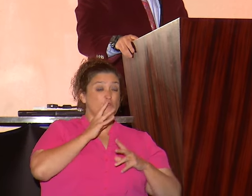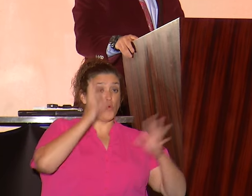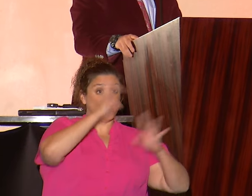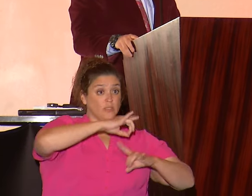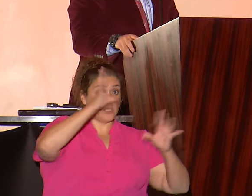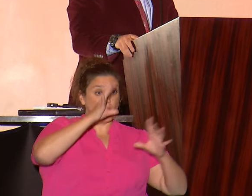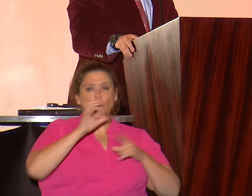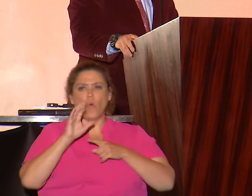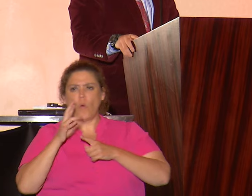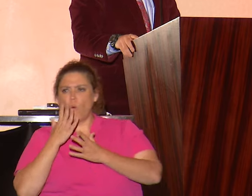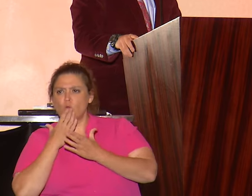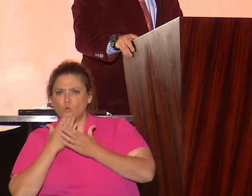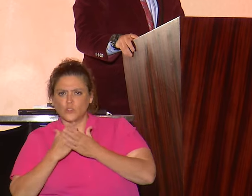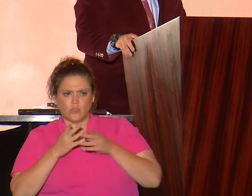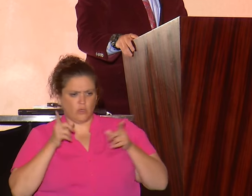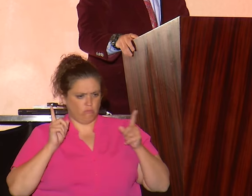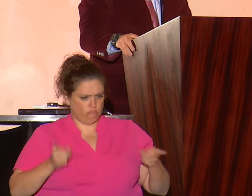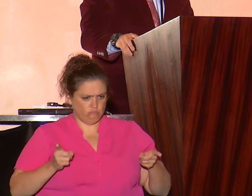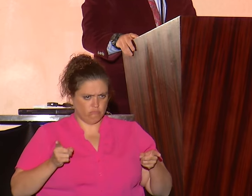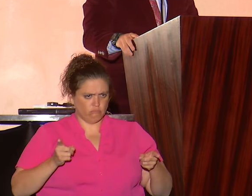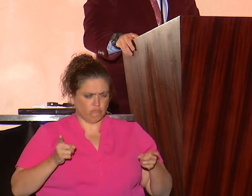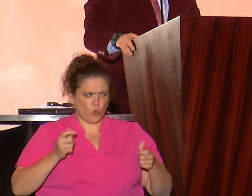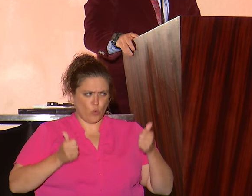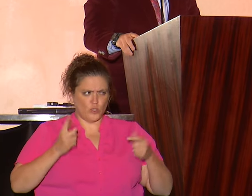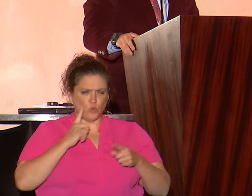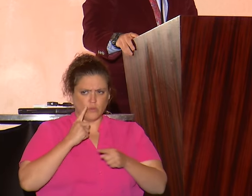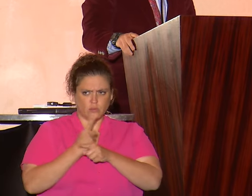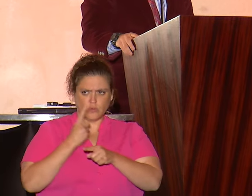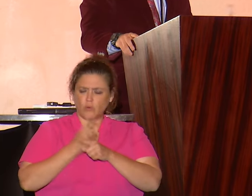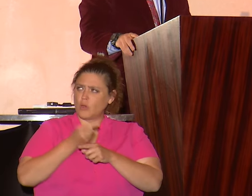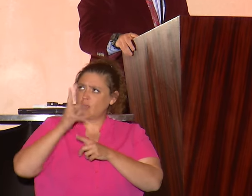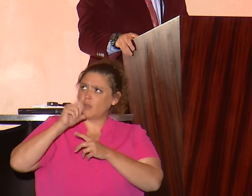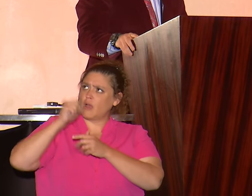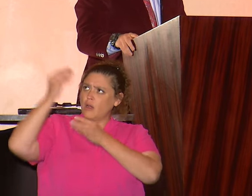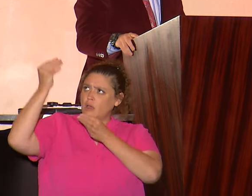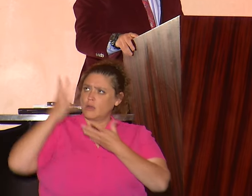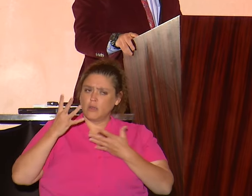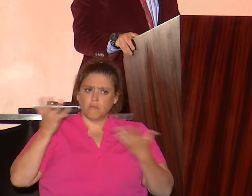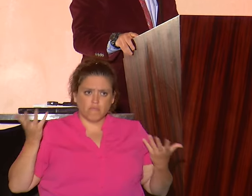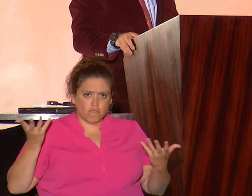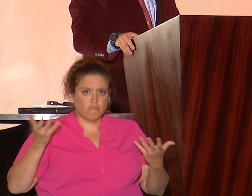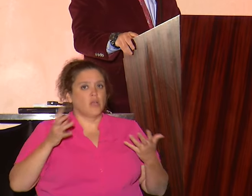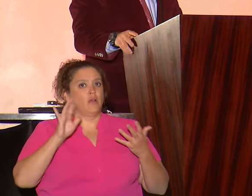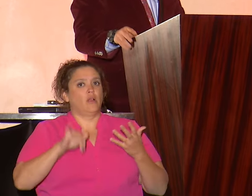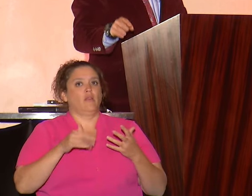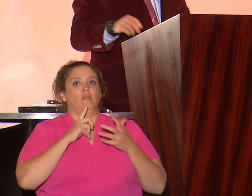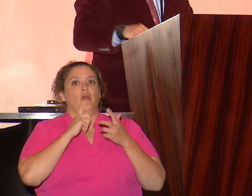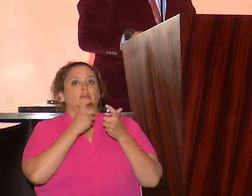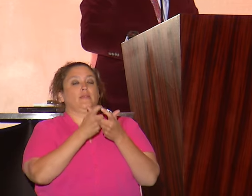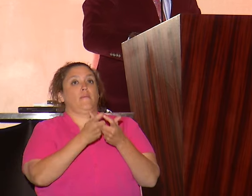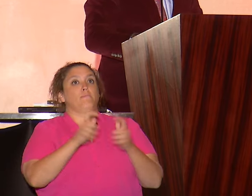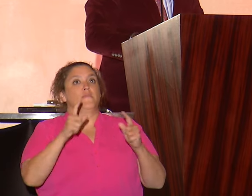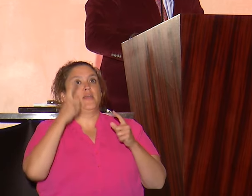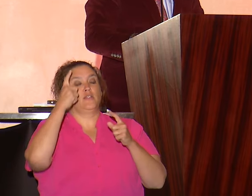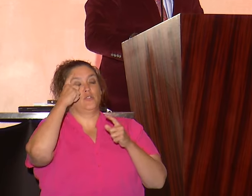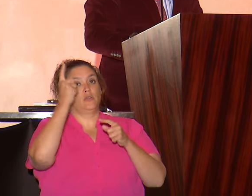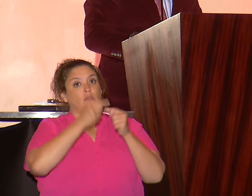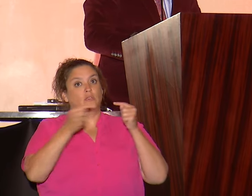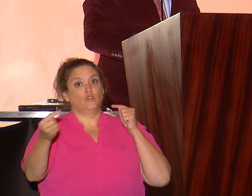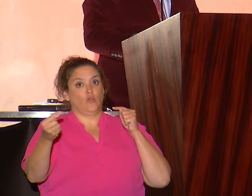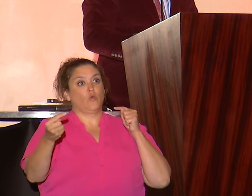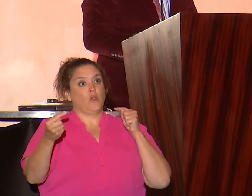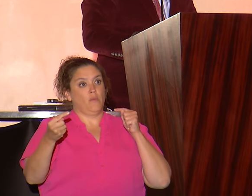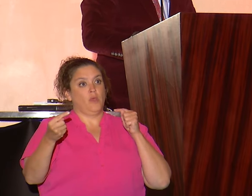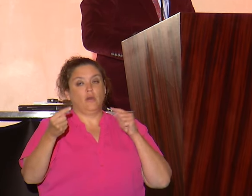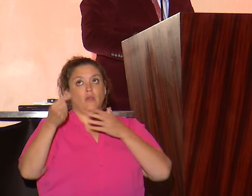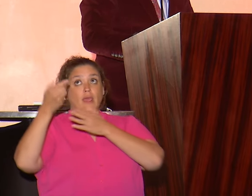isn't telling us which one is correct." Once again, a major disagreement that God refuses to